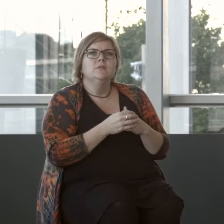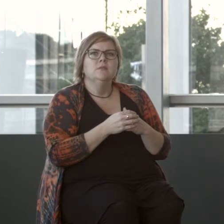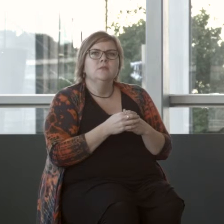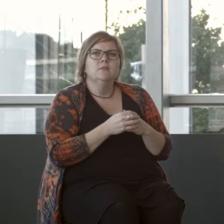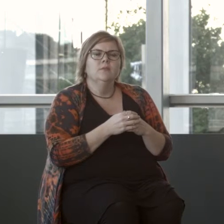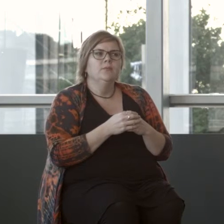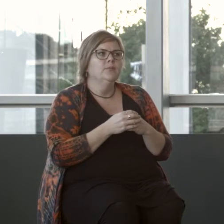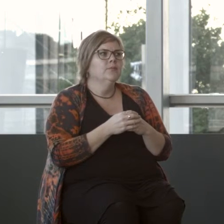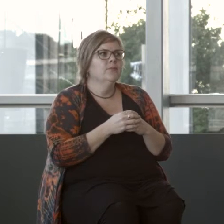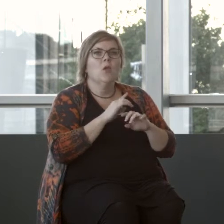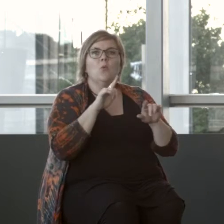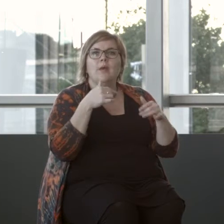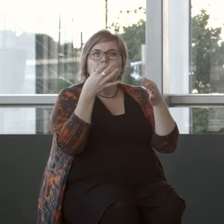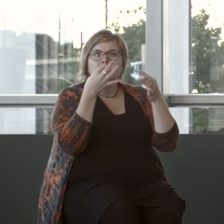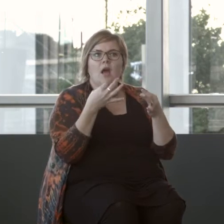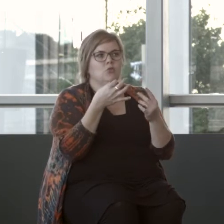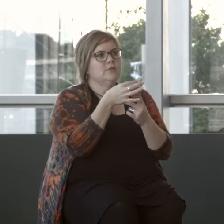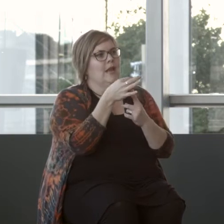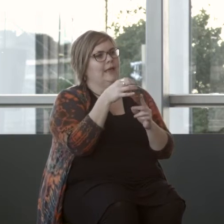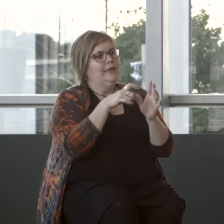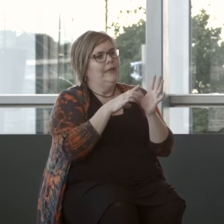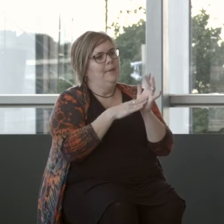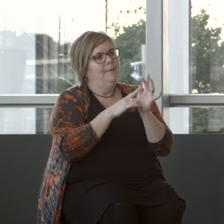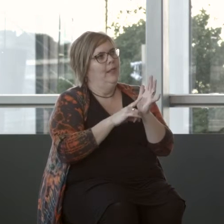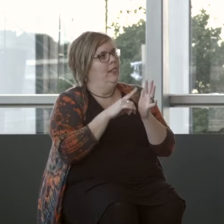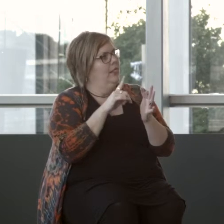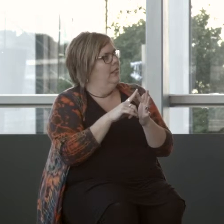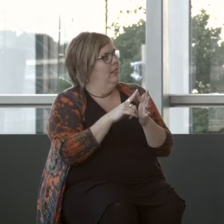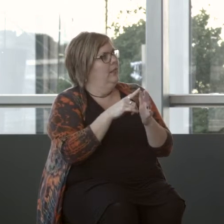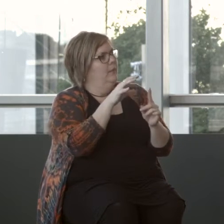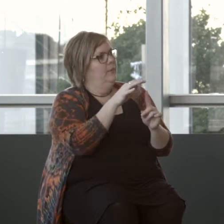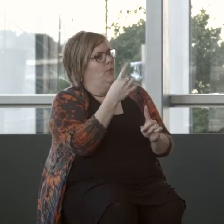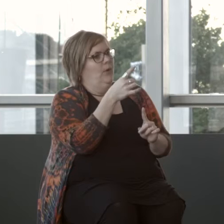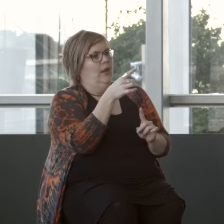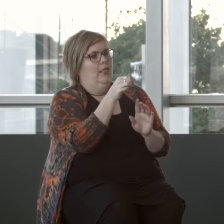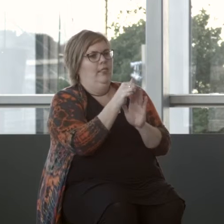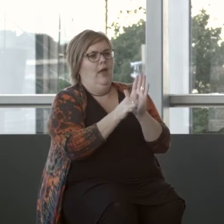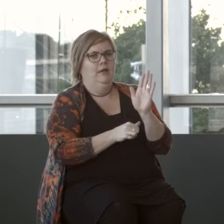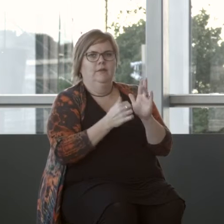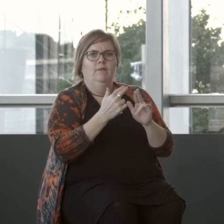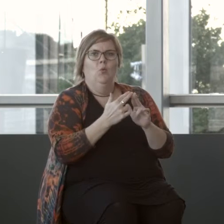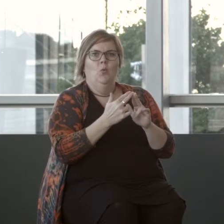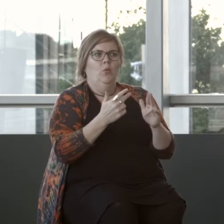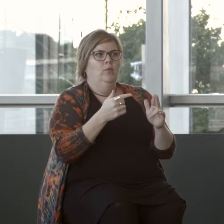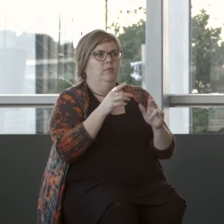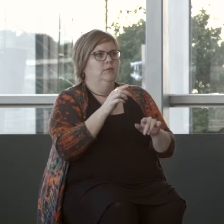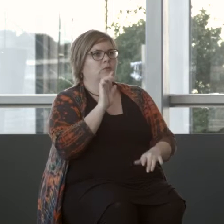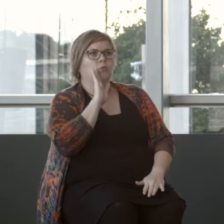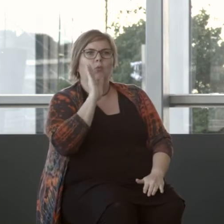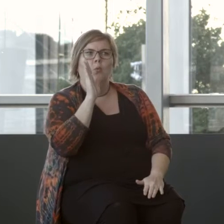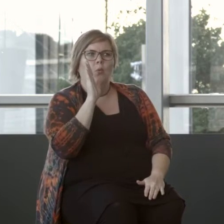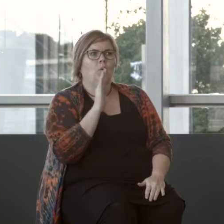we decided to select Camille as one of the artists in this series of talk, one of the